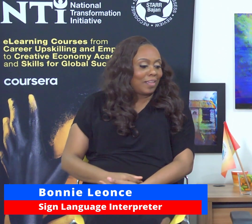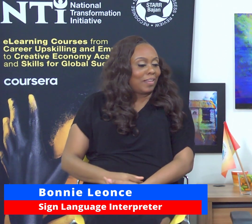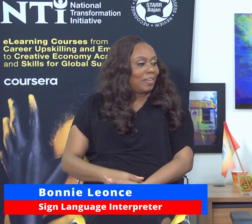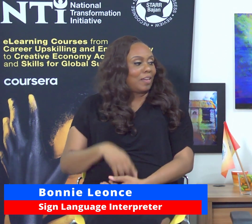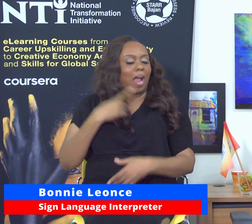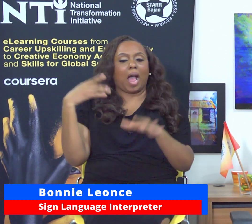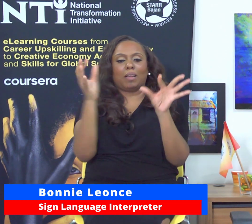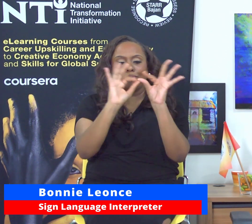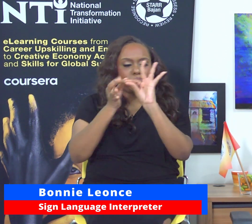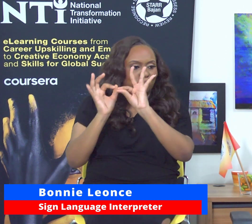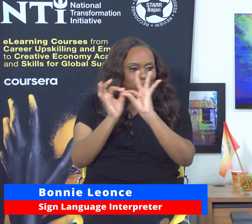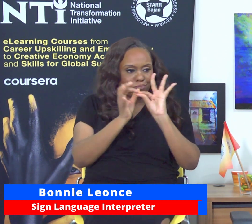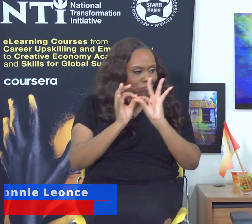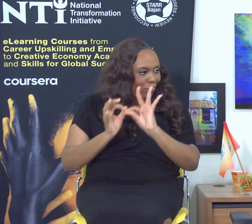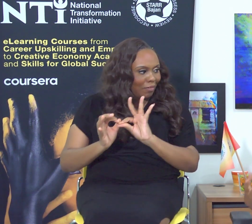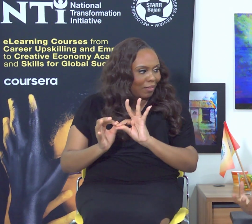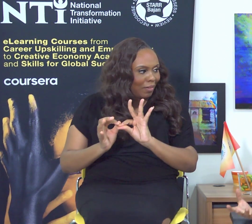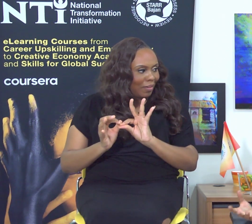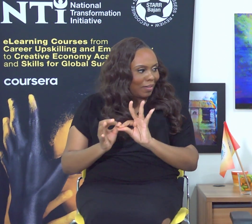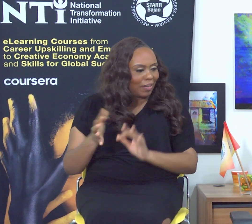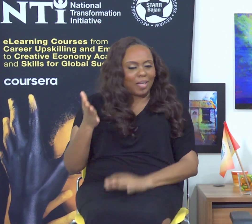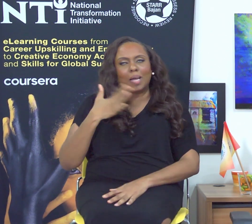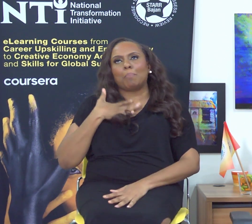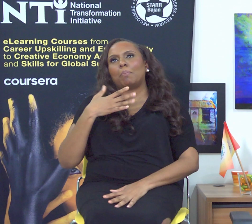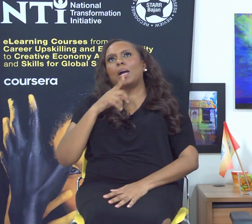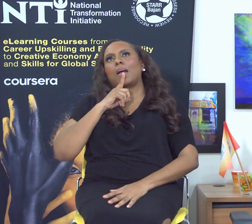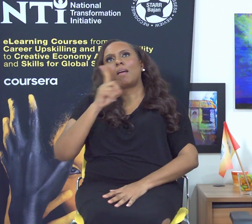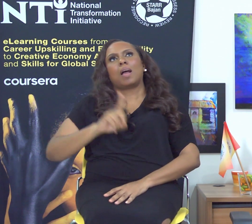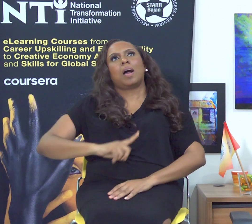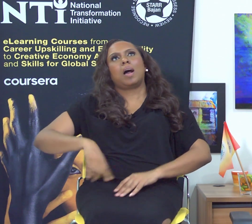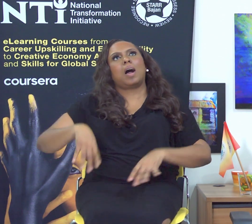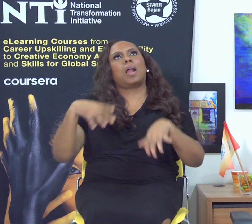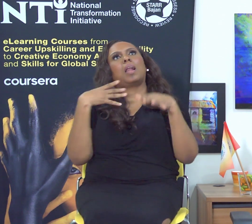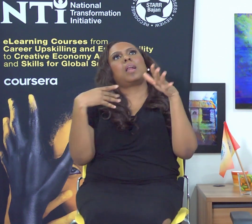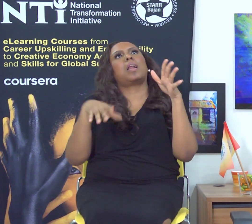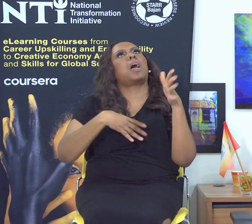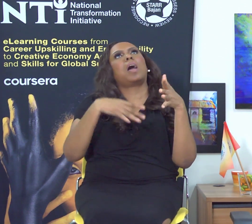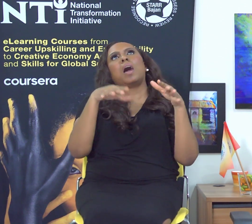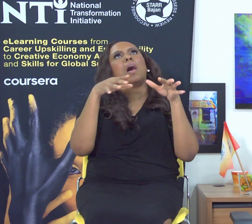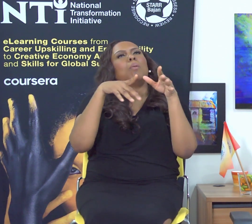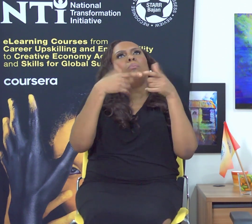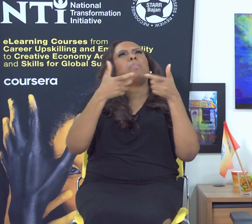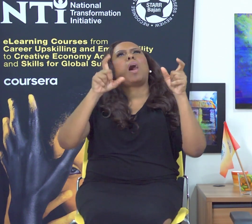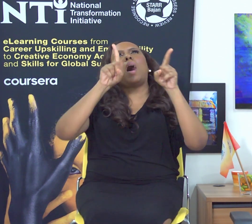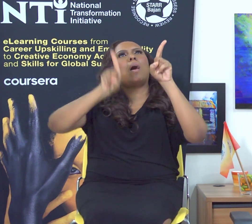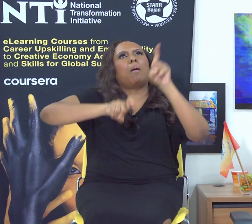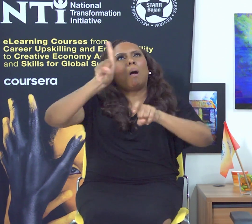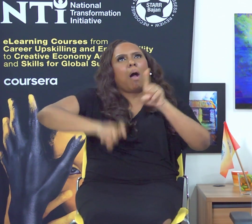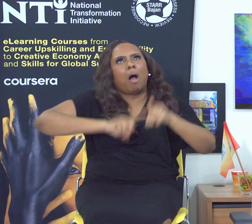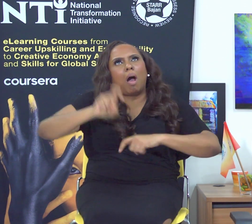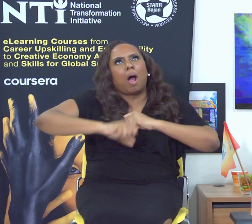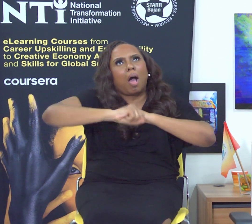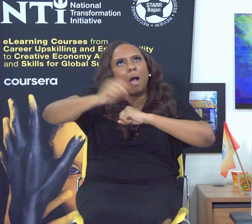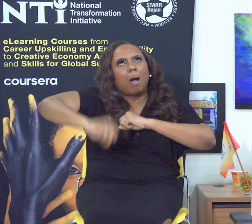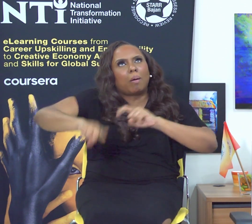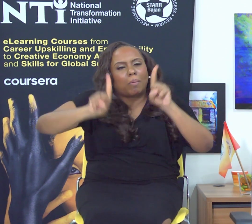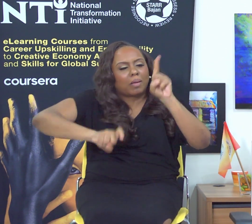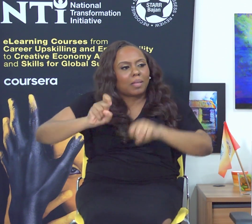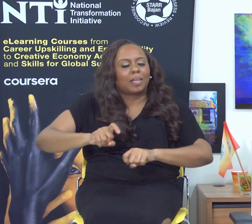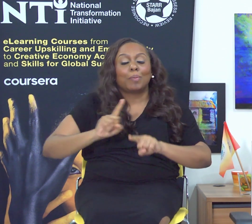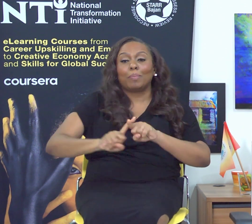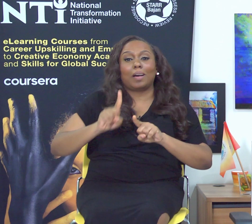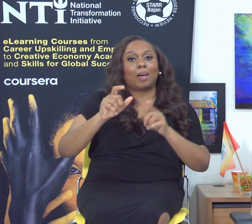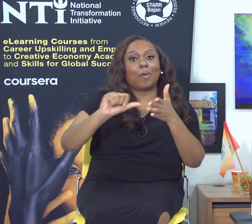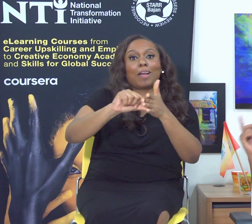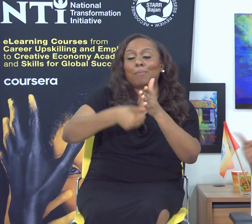in interpreting my very convoluted questions. And I also want to mention a very impressive husband